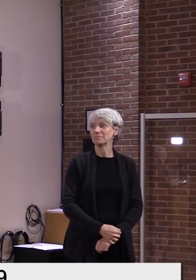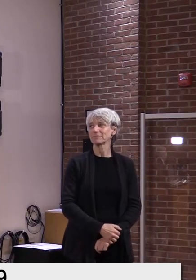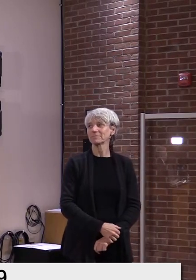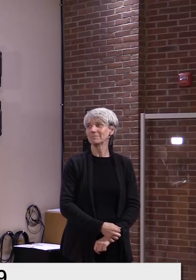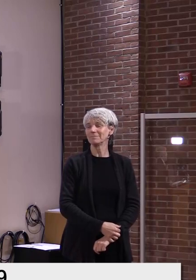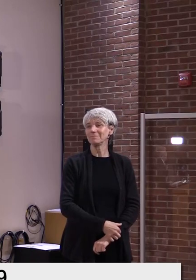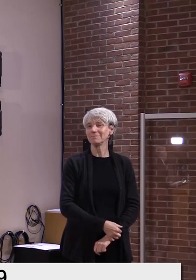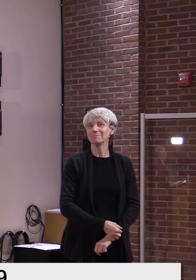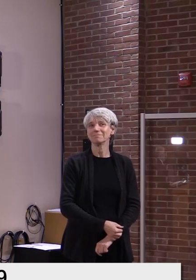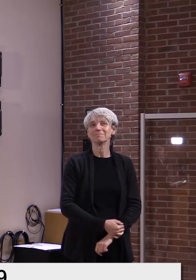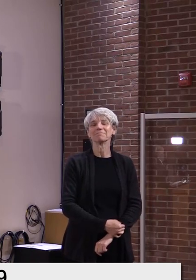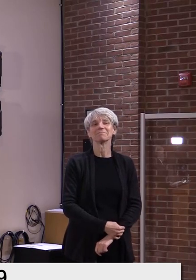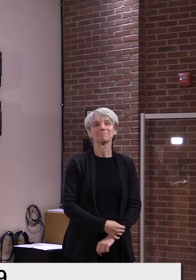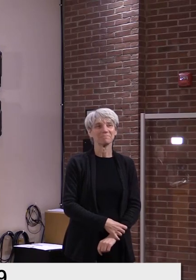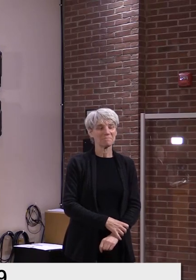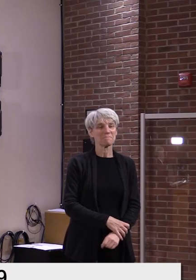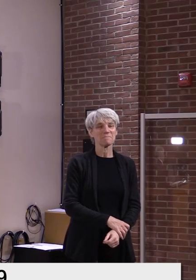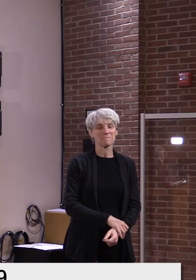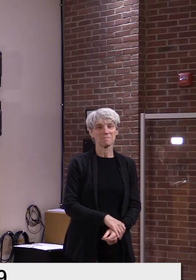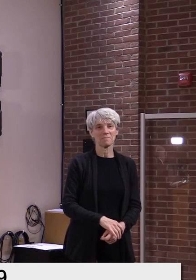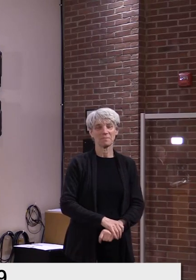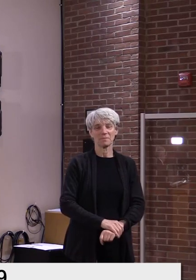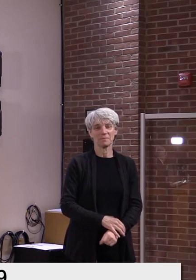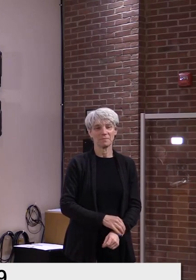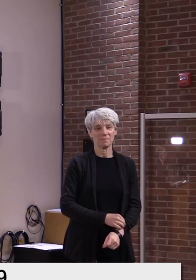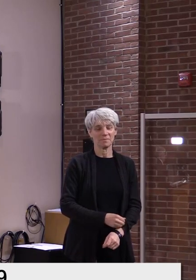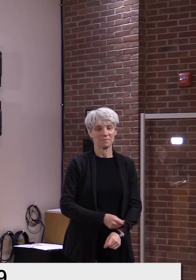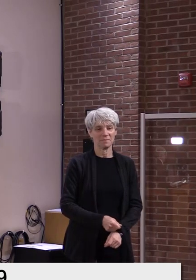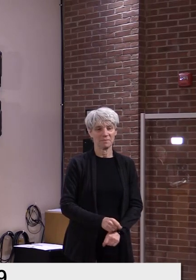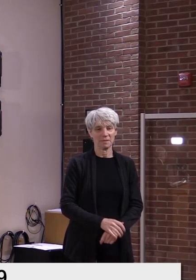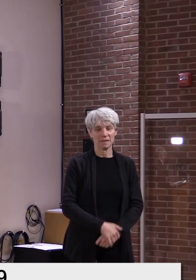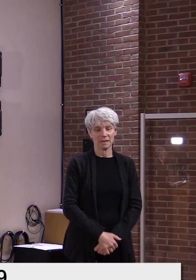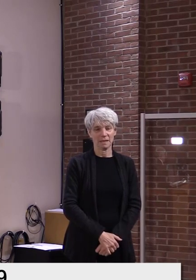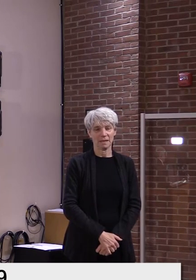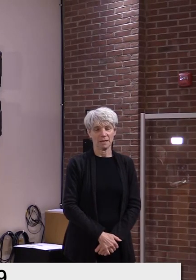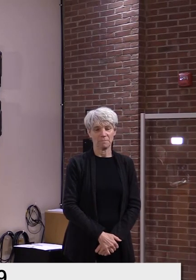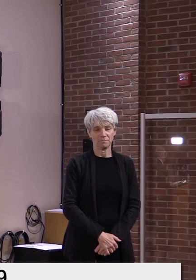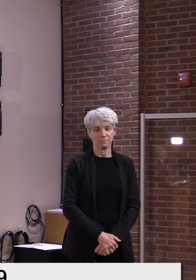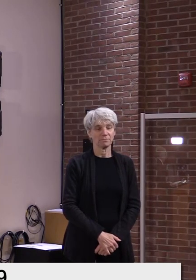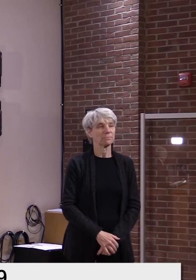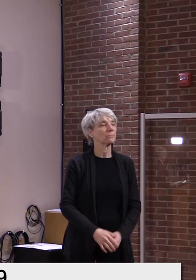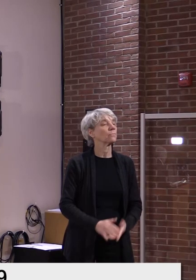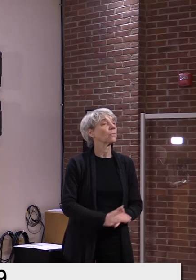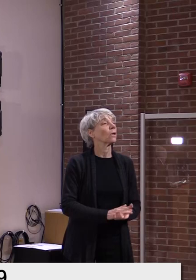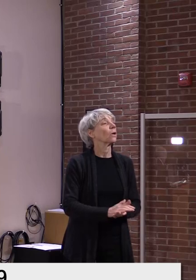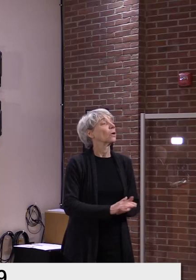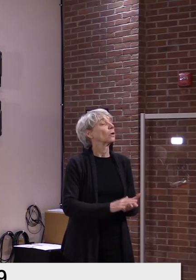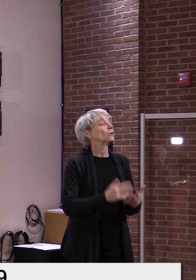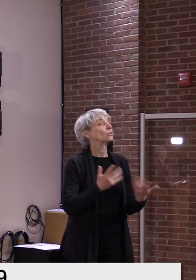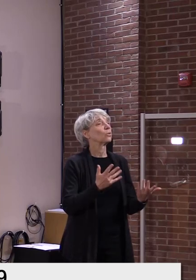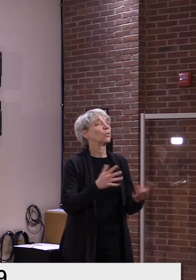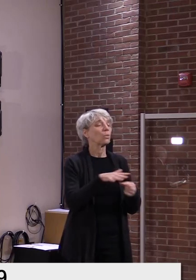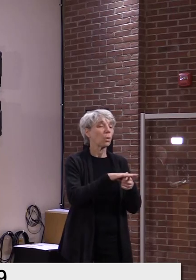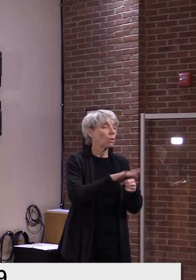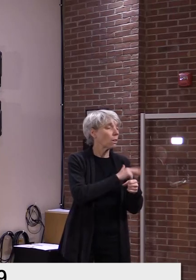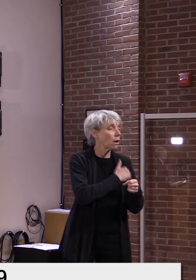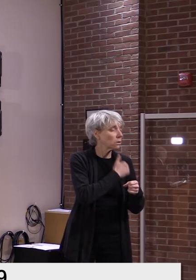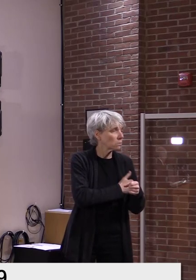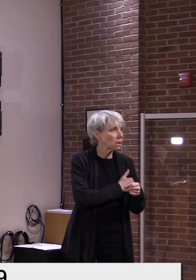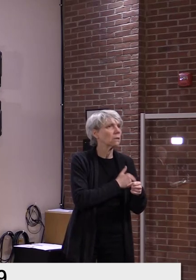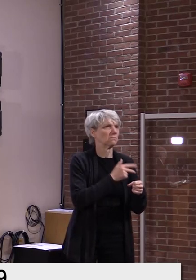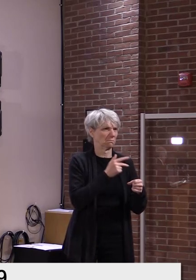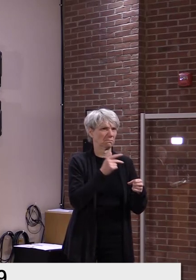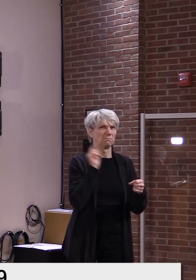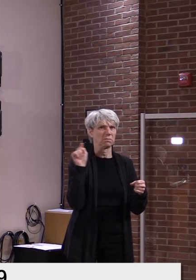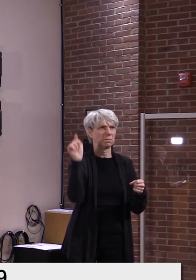Yes, Stuart. Any of the healthcare providers, that's many of the local hospitals, have